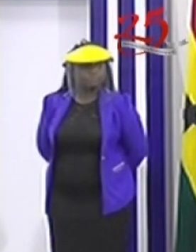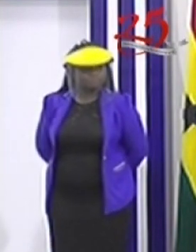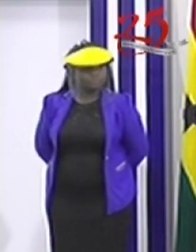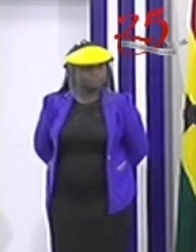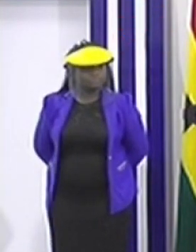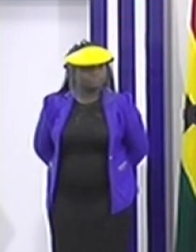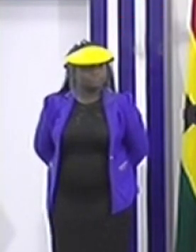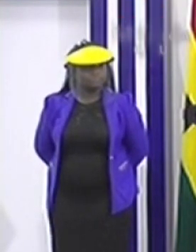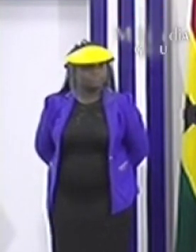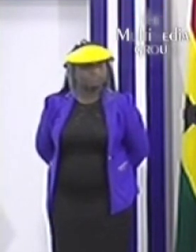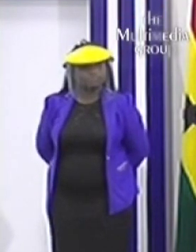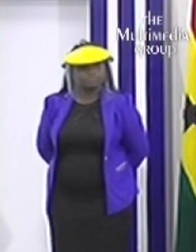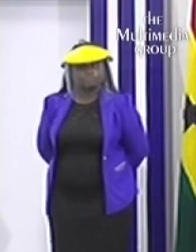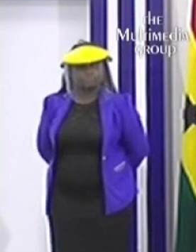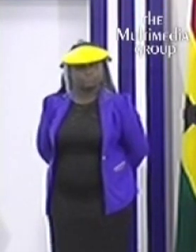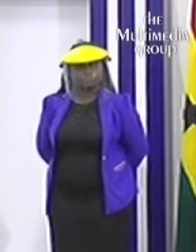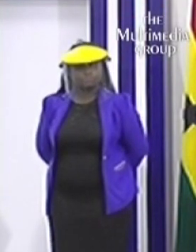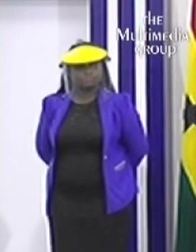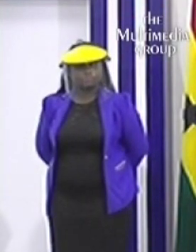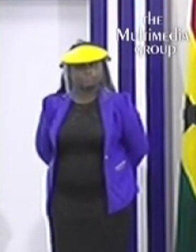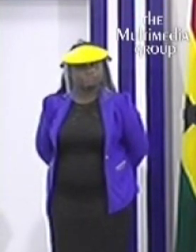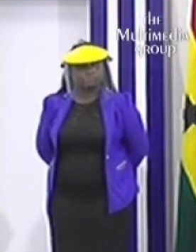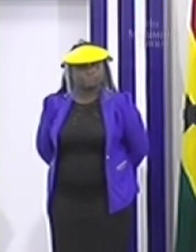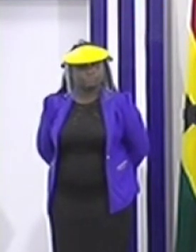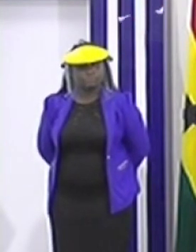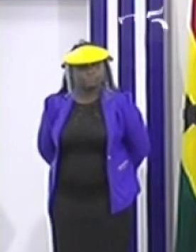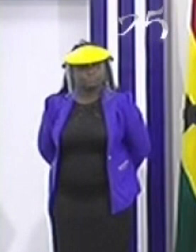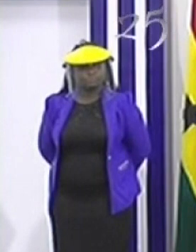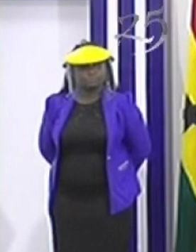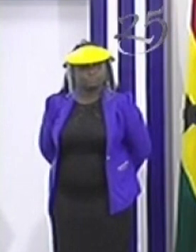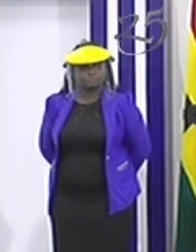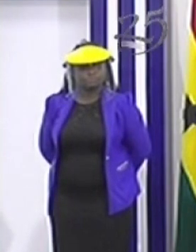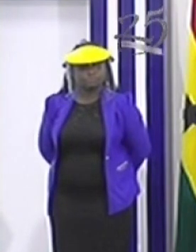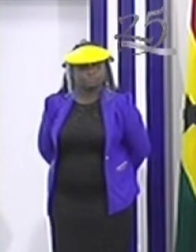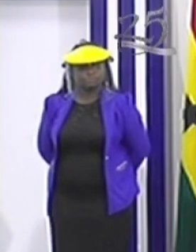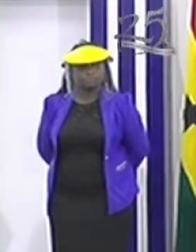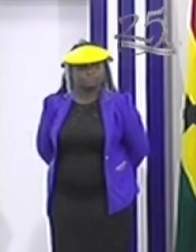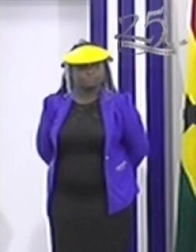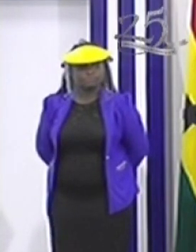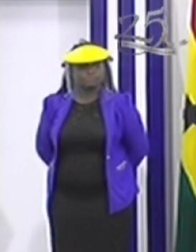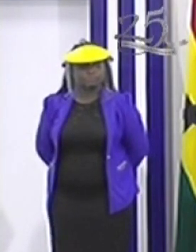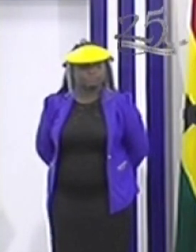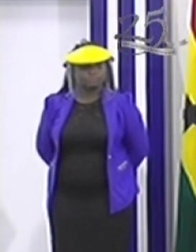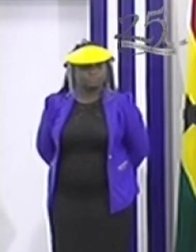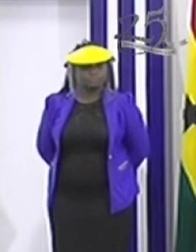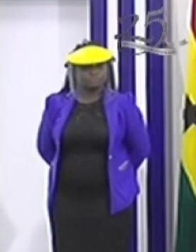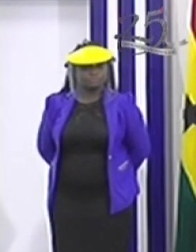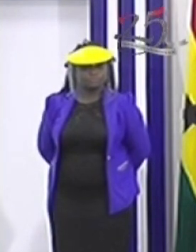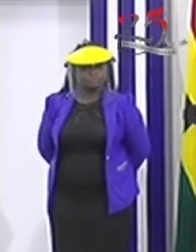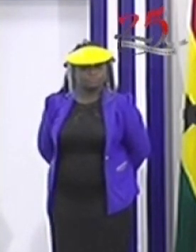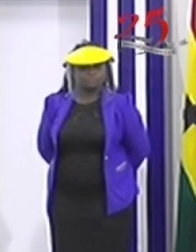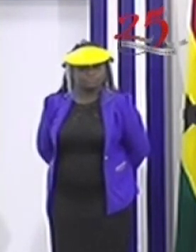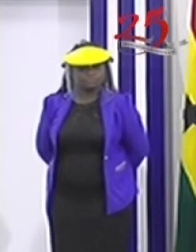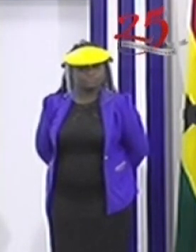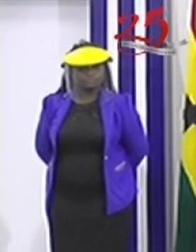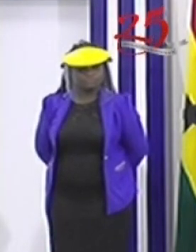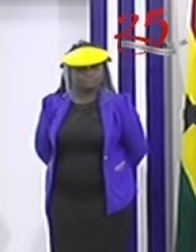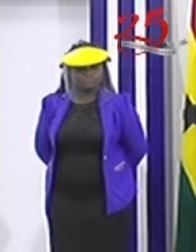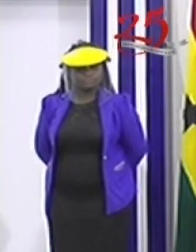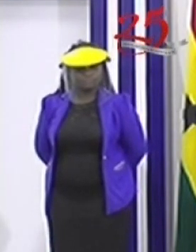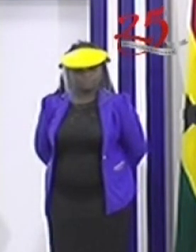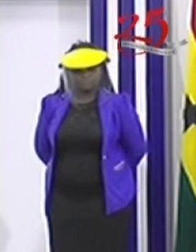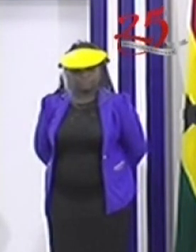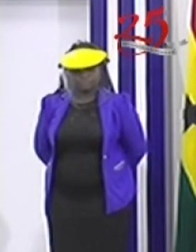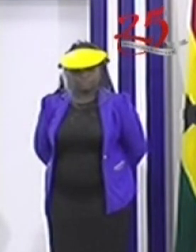women who work as health professionals have been recalled to work. One, is the Ghana Health Service, or is this